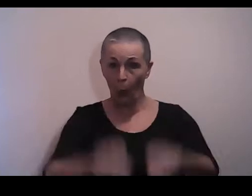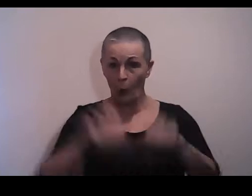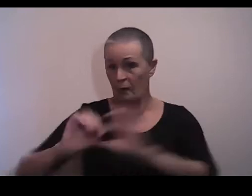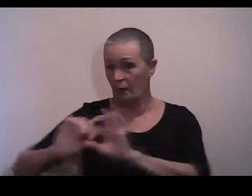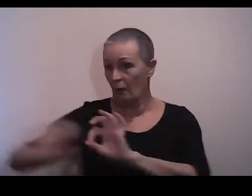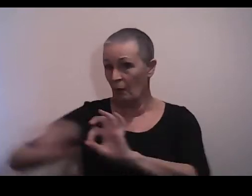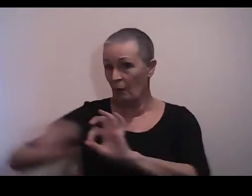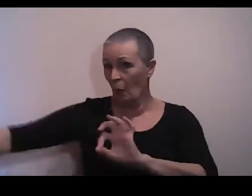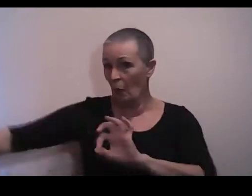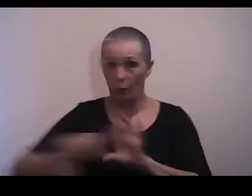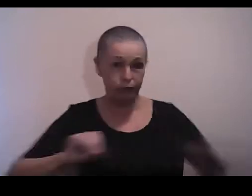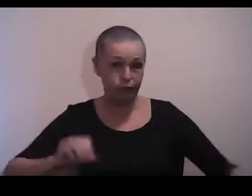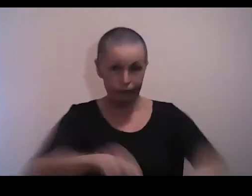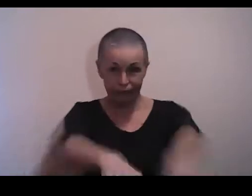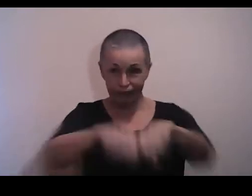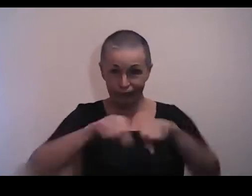forward